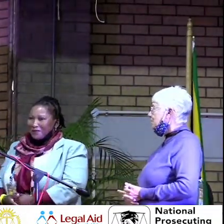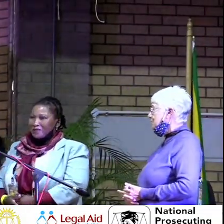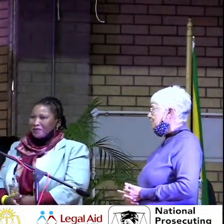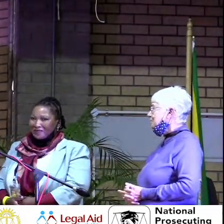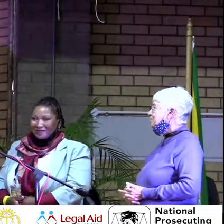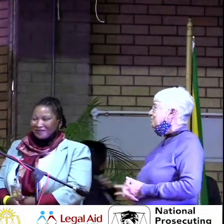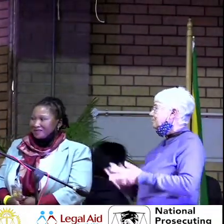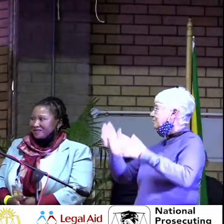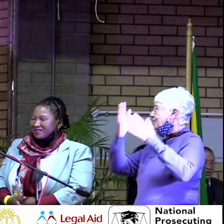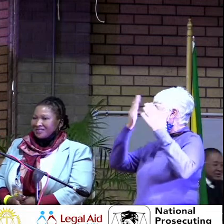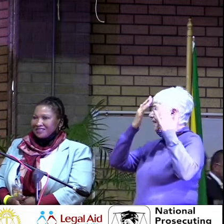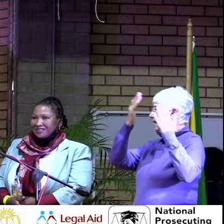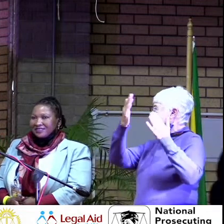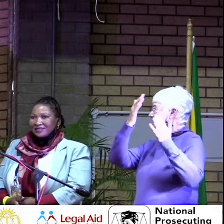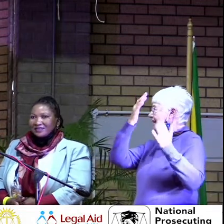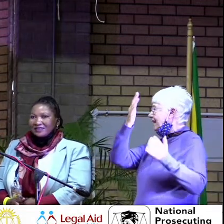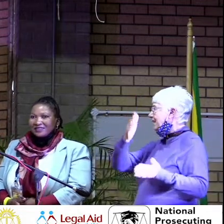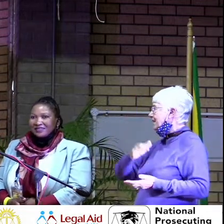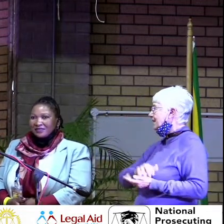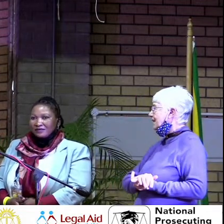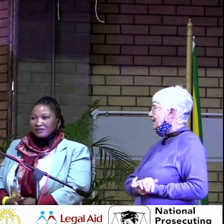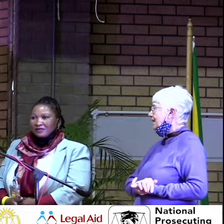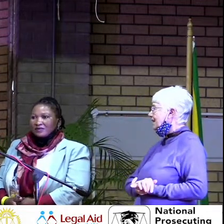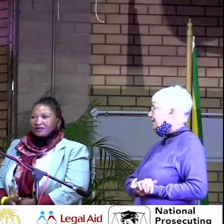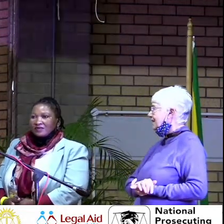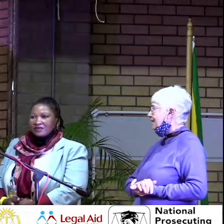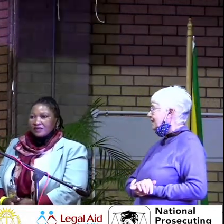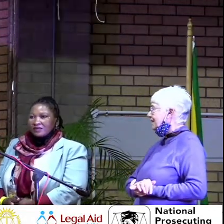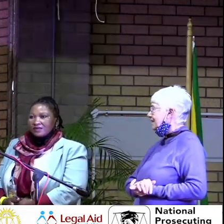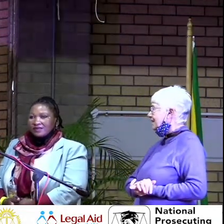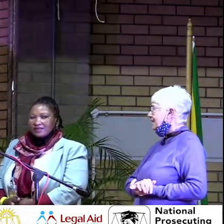Thank you very much, Program Director.